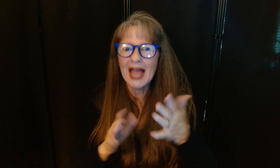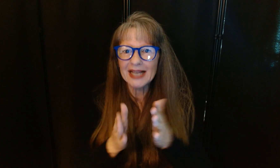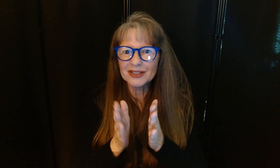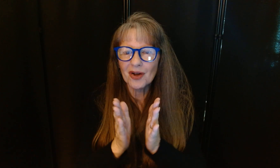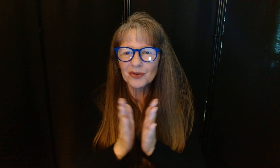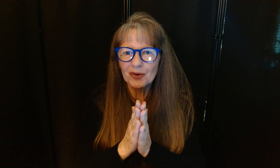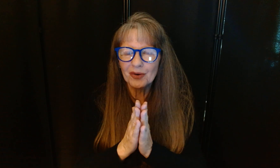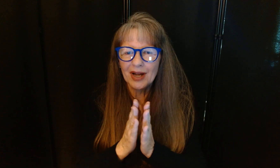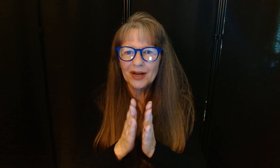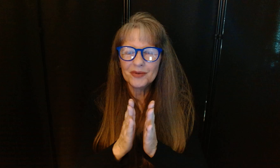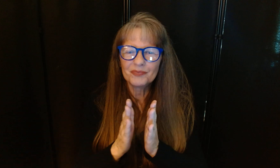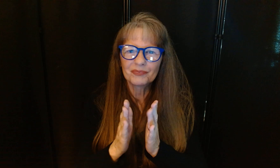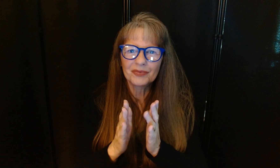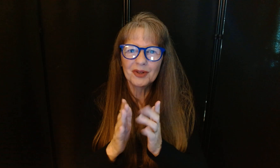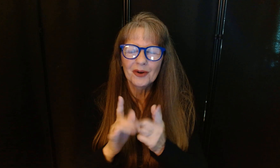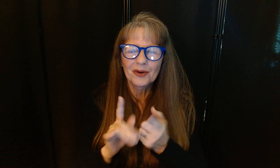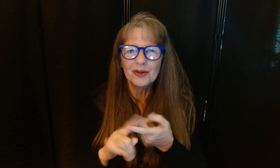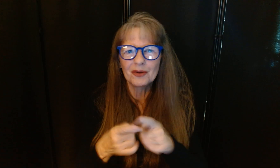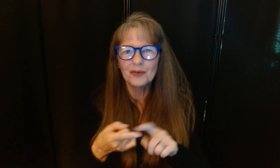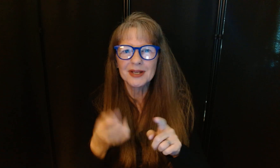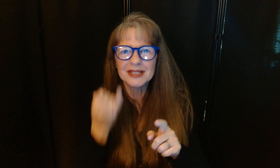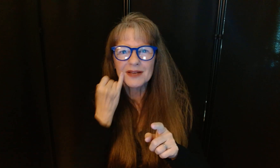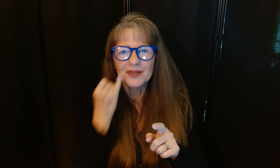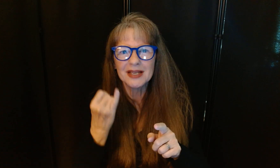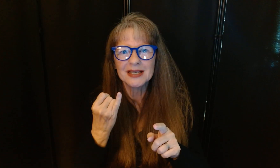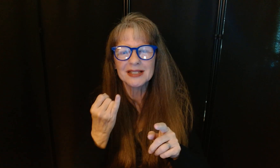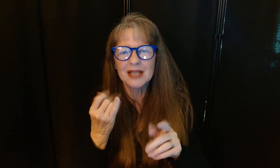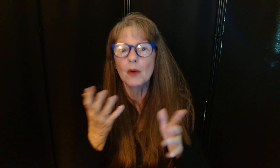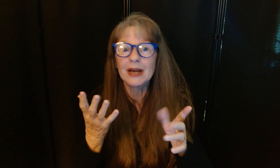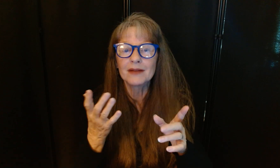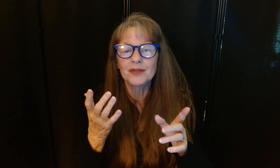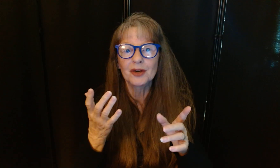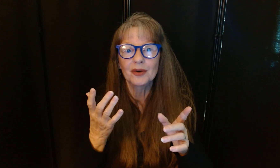all your friends and